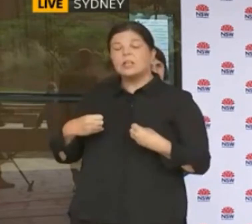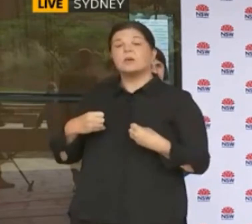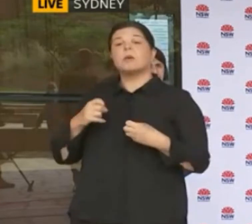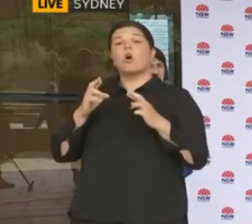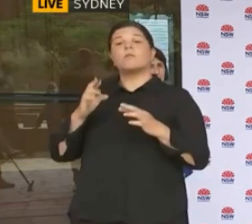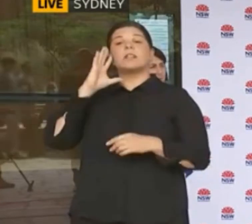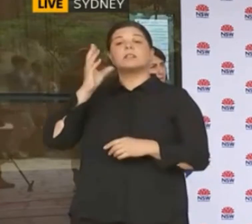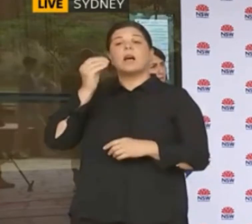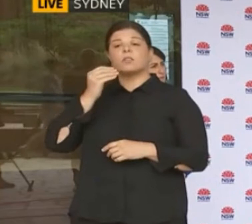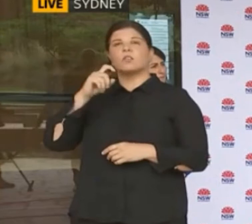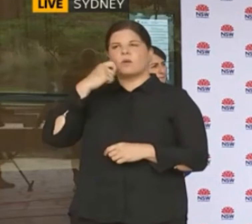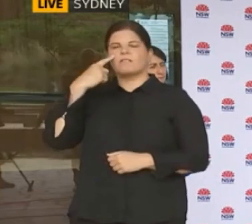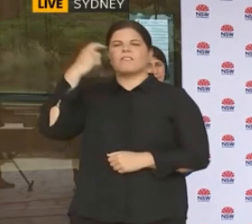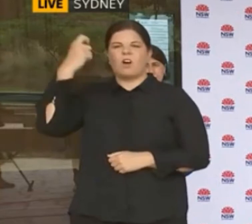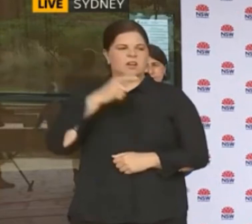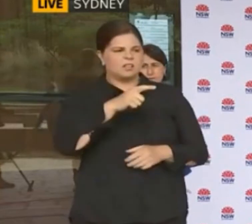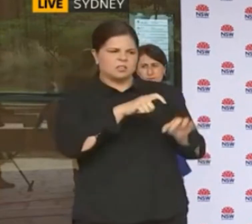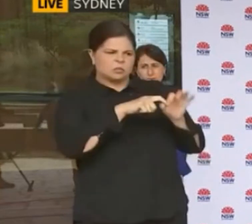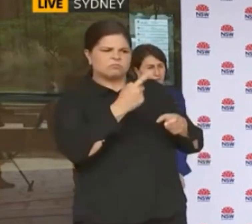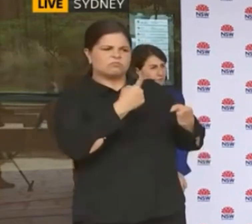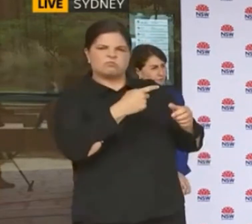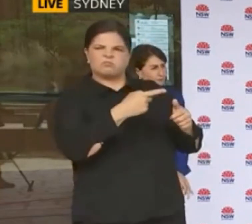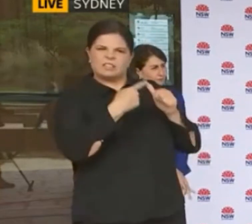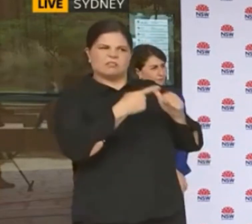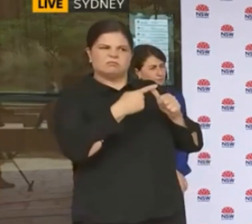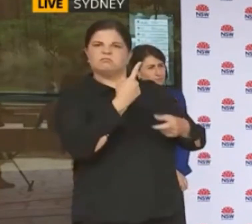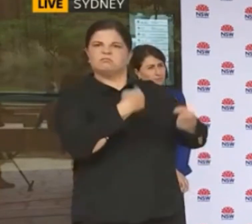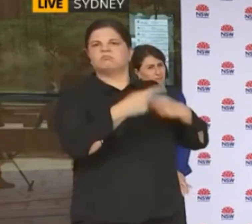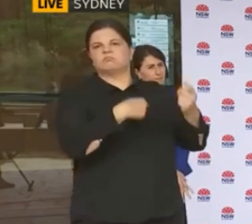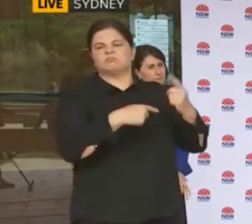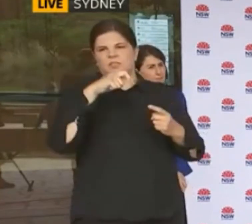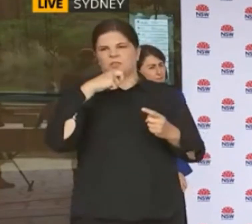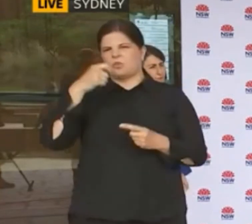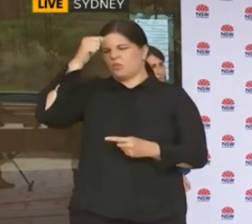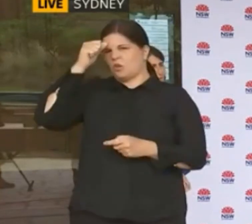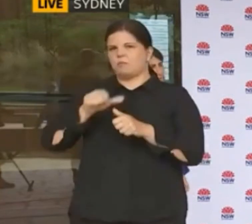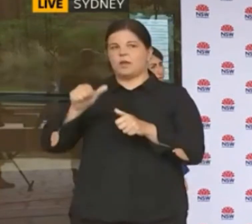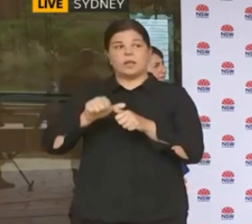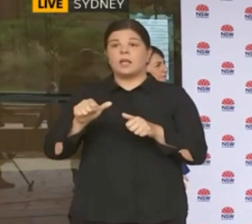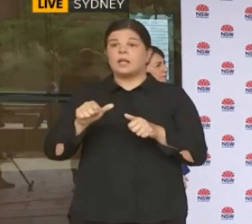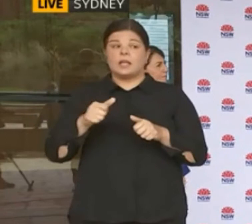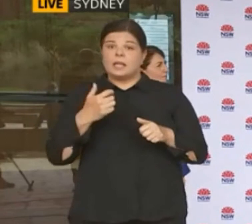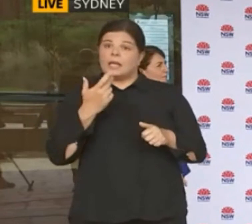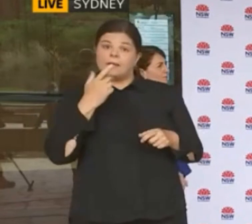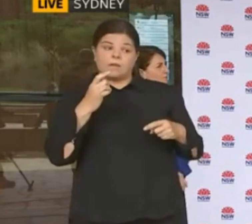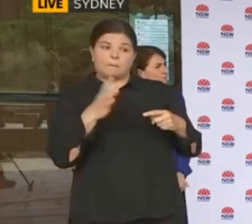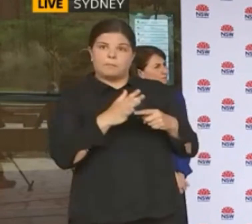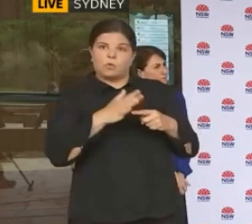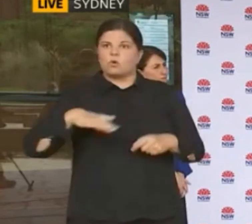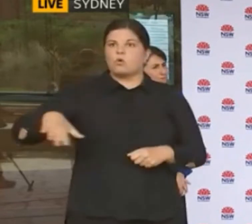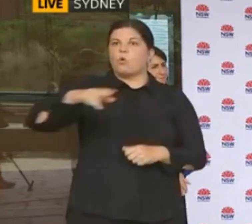those individuals that we'll end up having a better picture. But we will release any information that's relevant for the public to respond